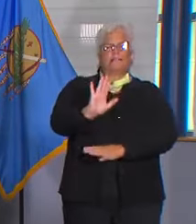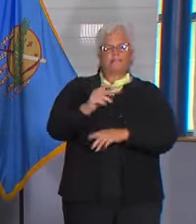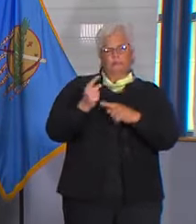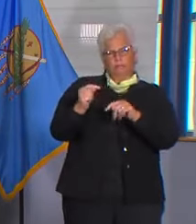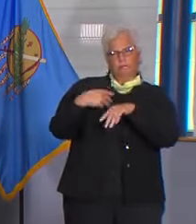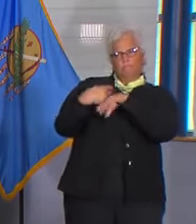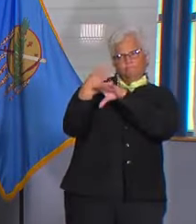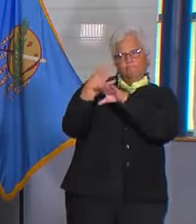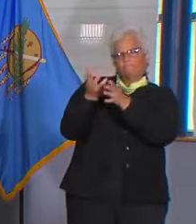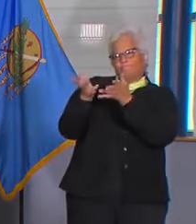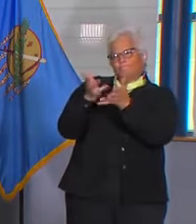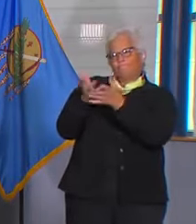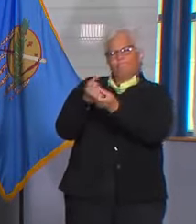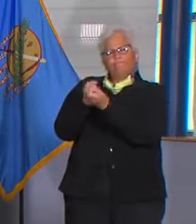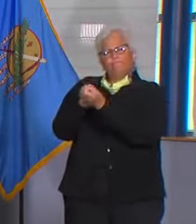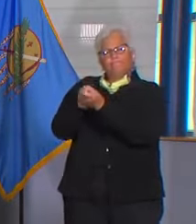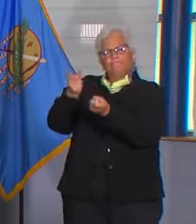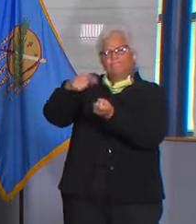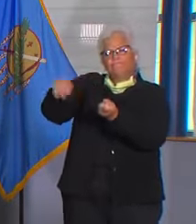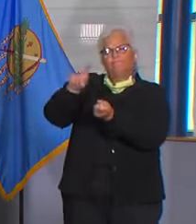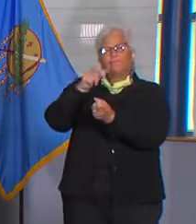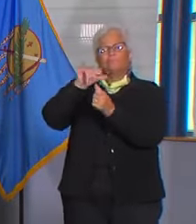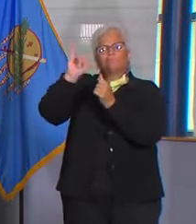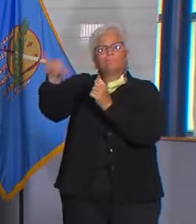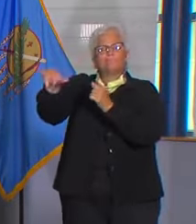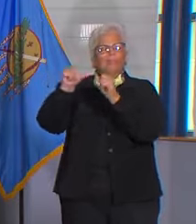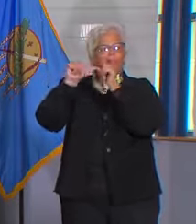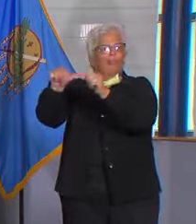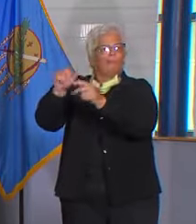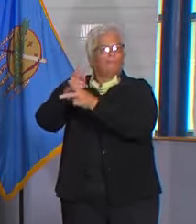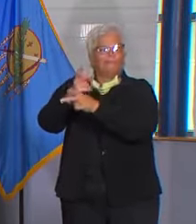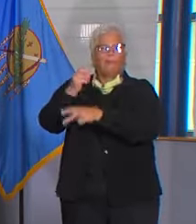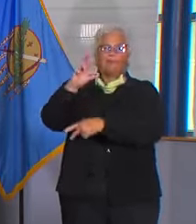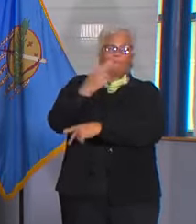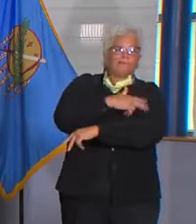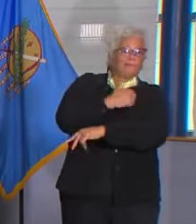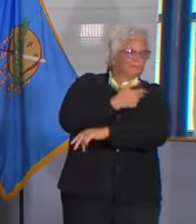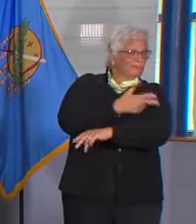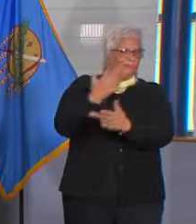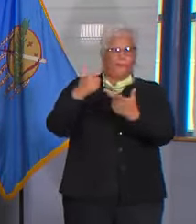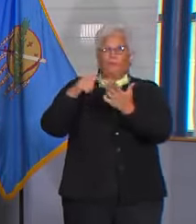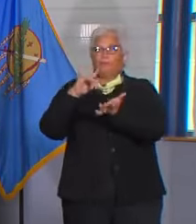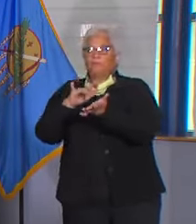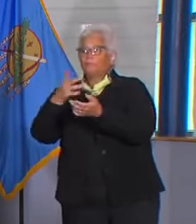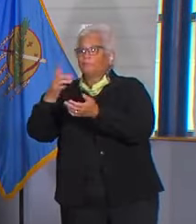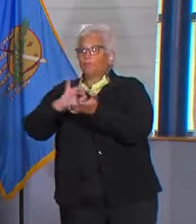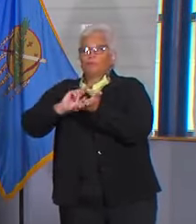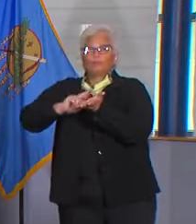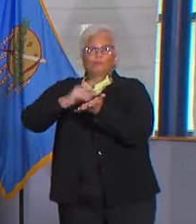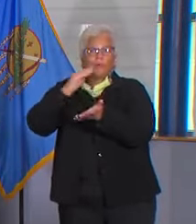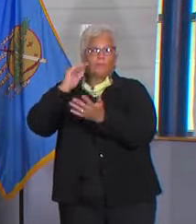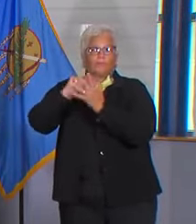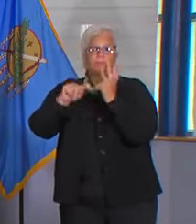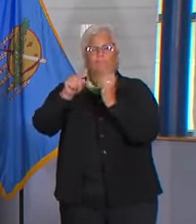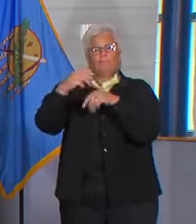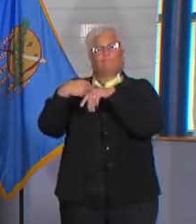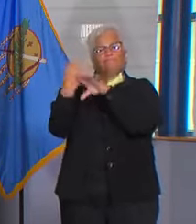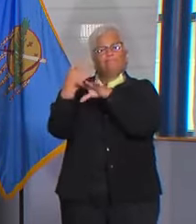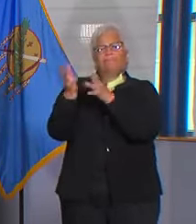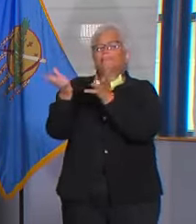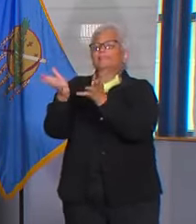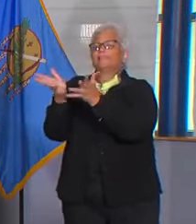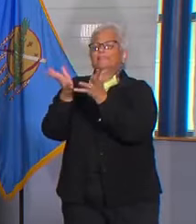municipalities about issuing an event size mandate. At this juncture, we don't feel that's needed, but if we start to see a